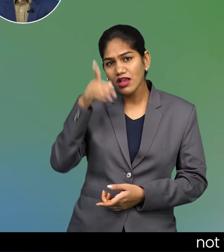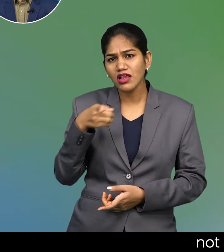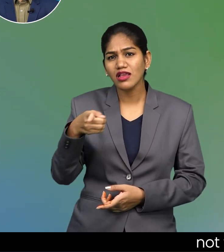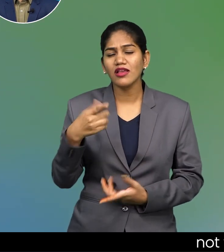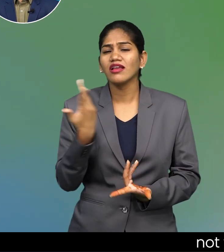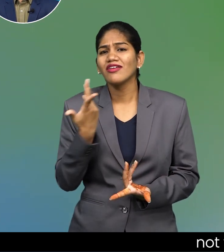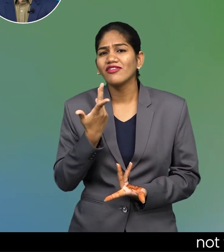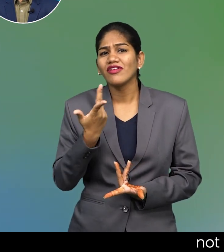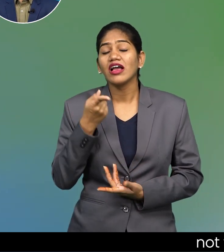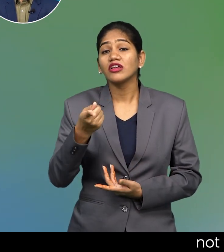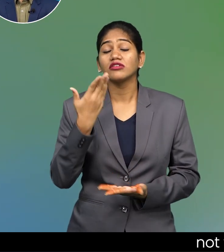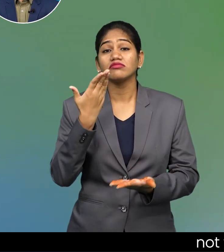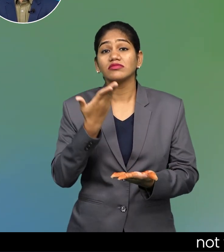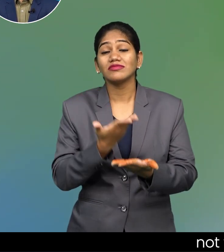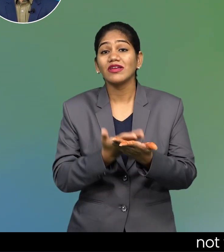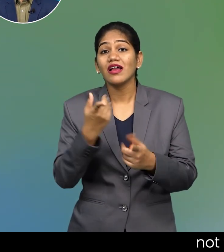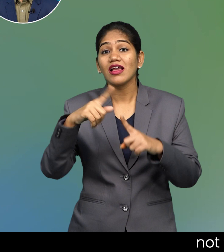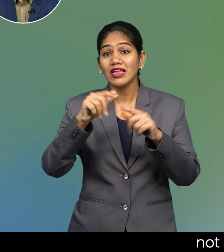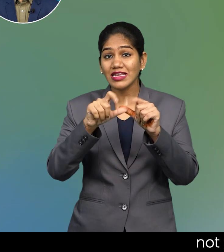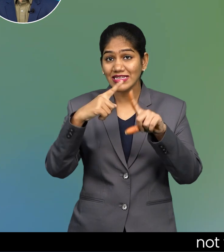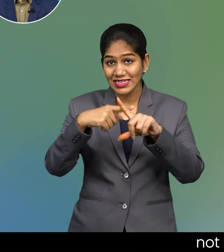not to impose taxes